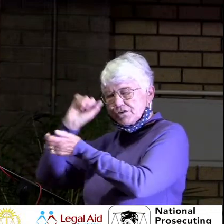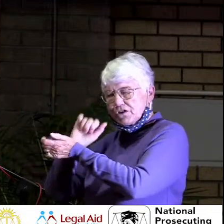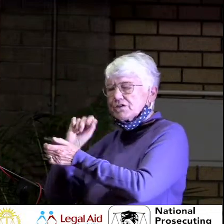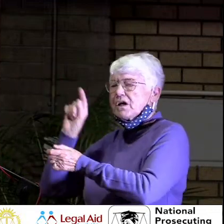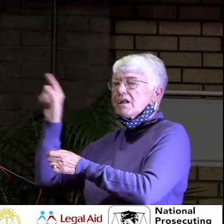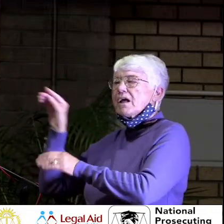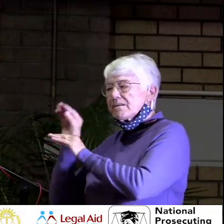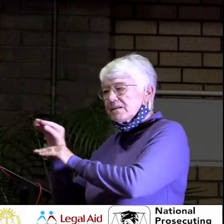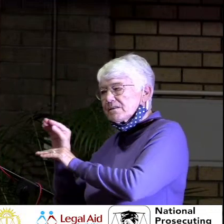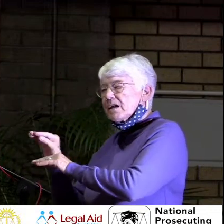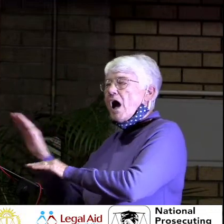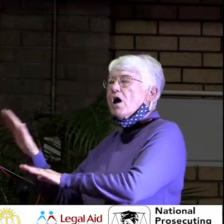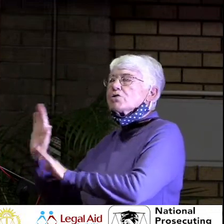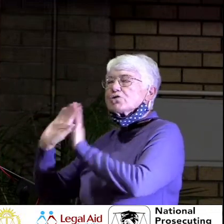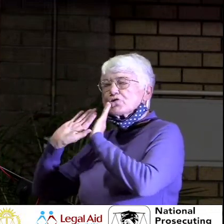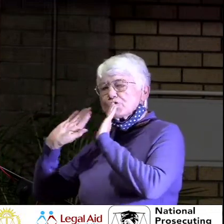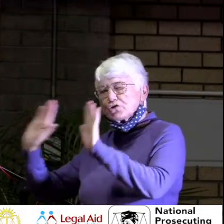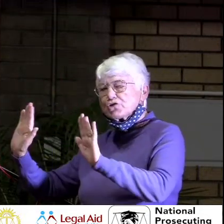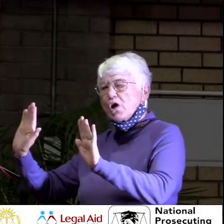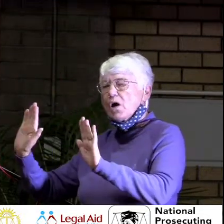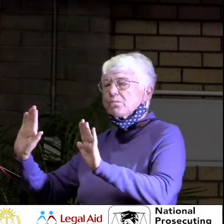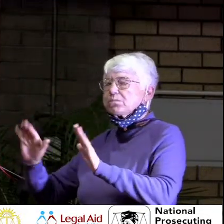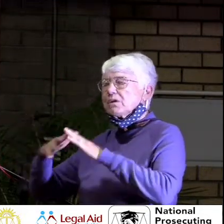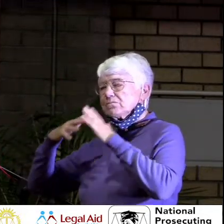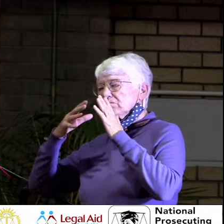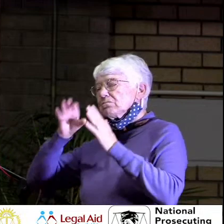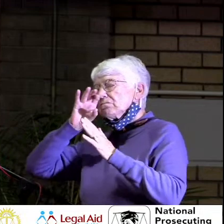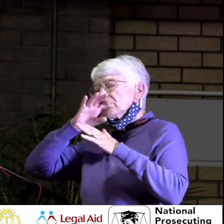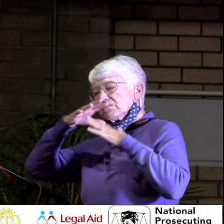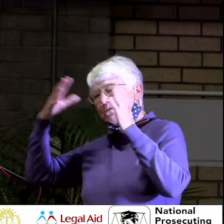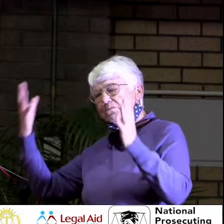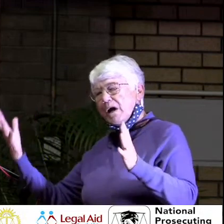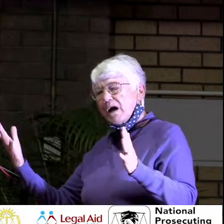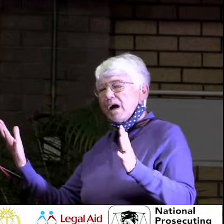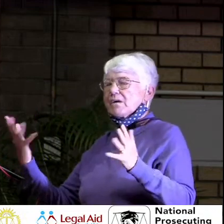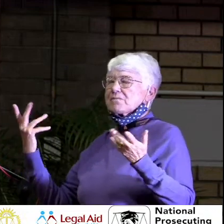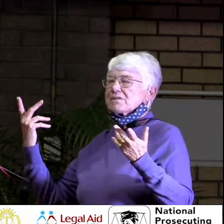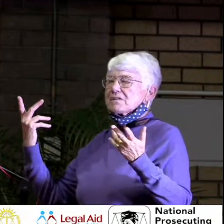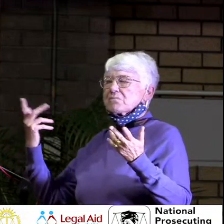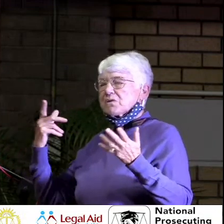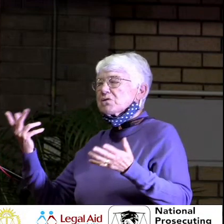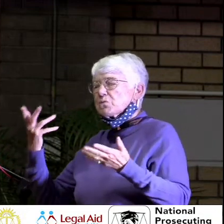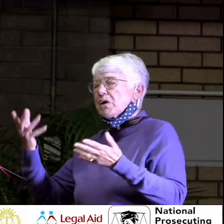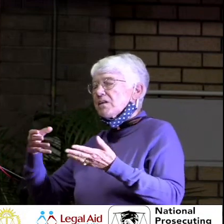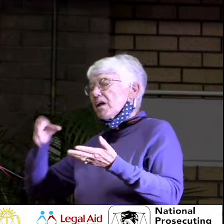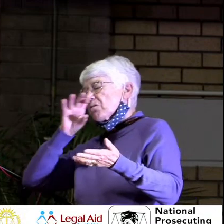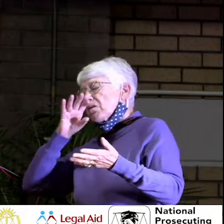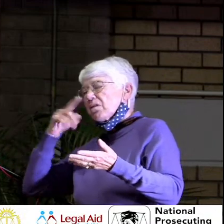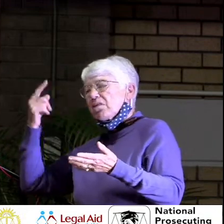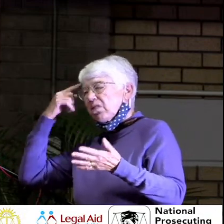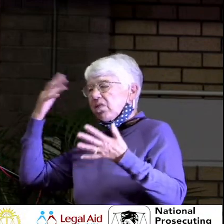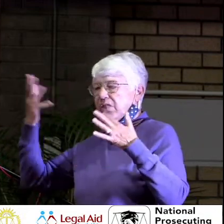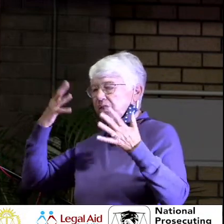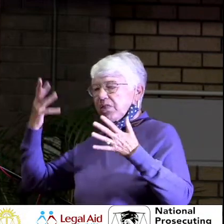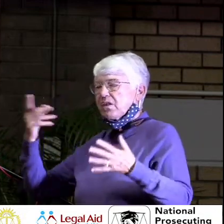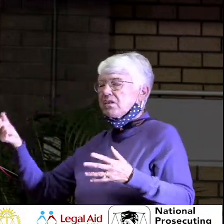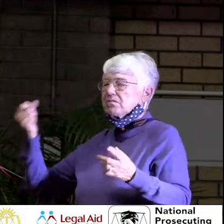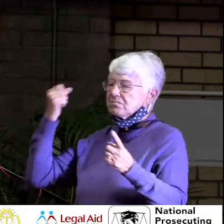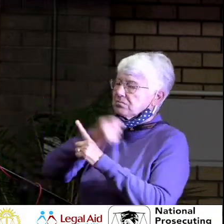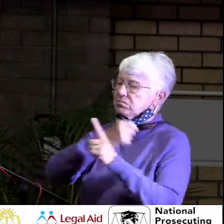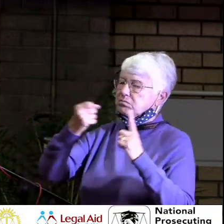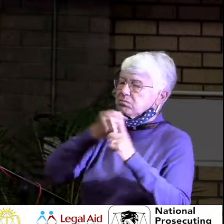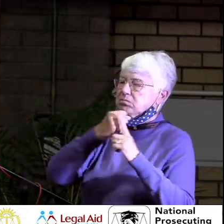they have got the urge to commit these types of crimes. There is also the trauma